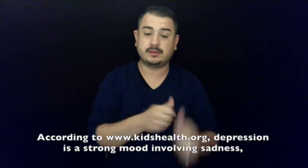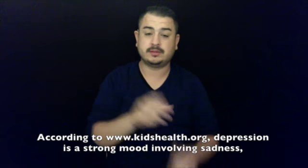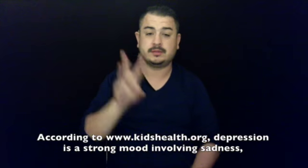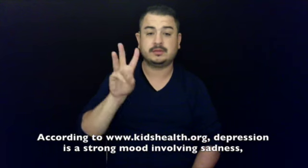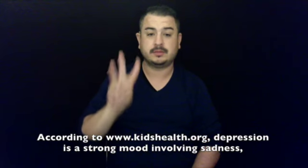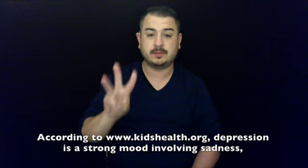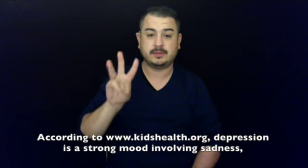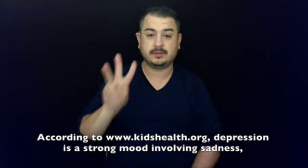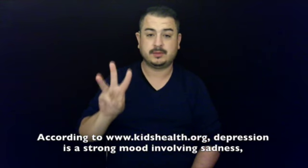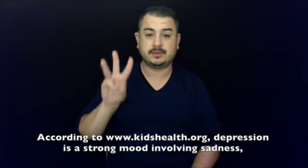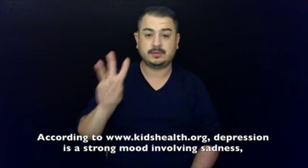According to